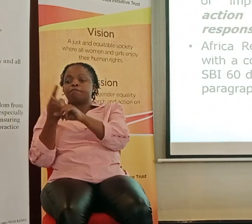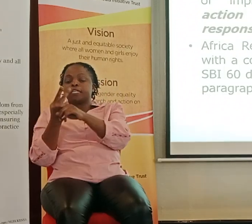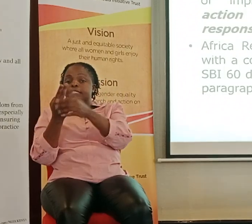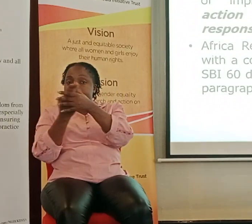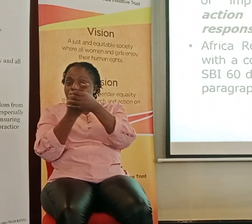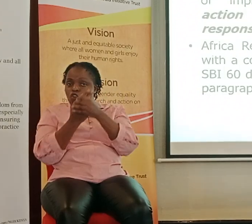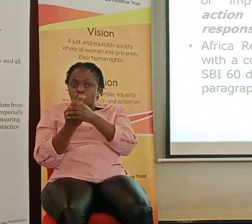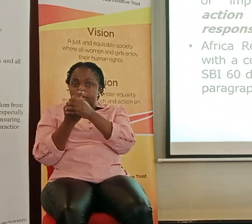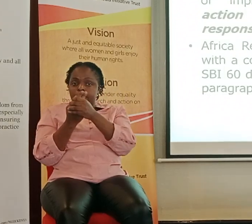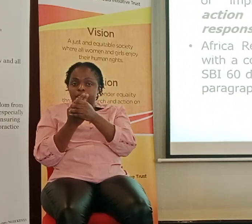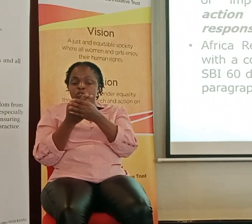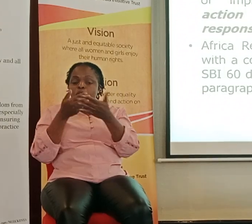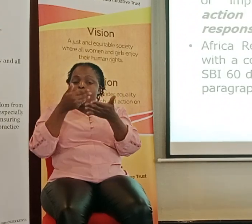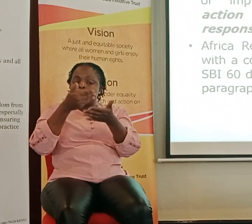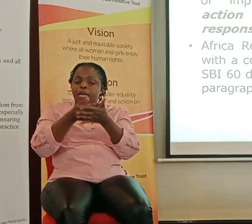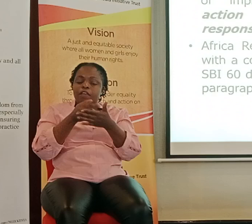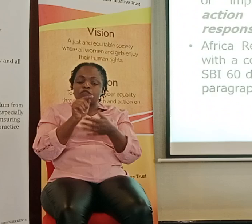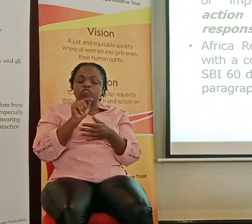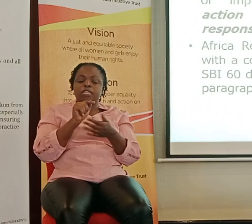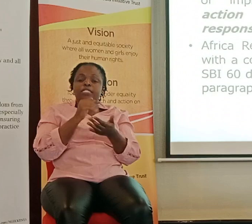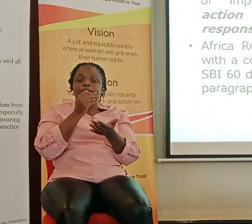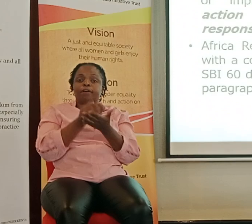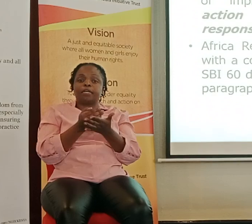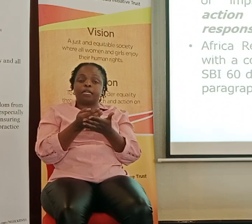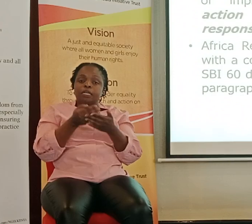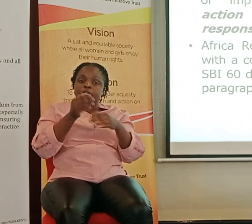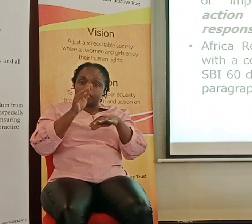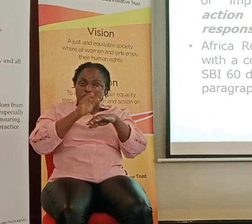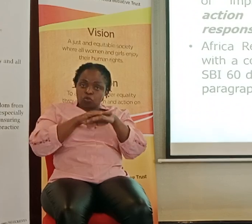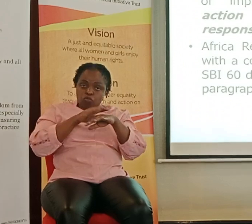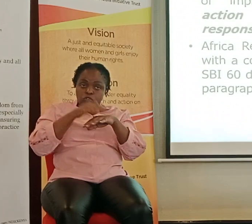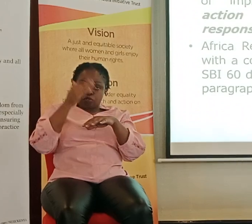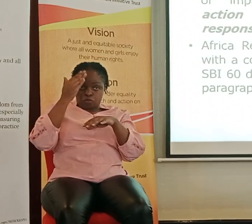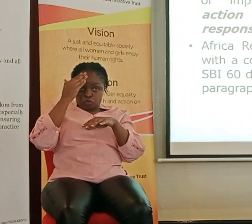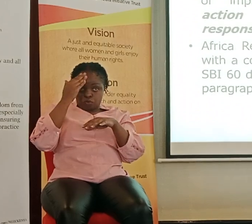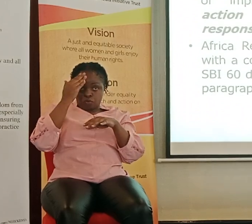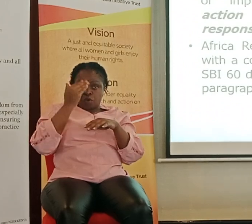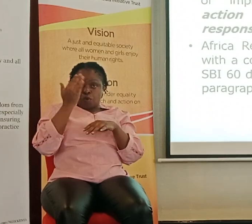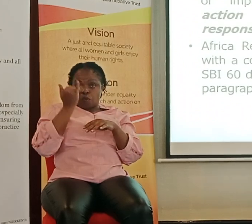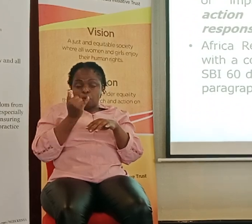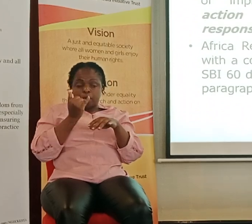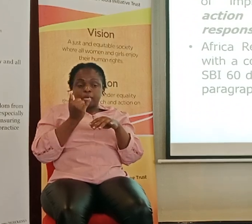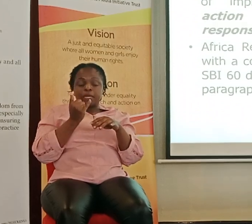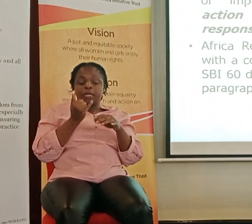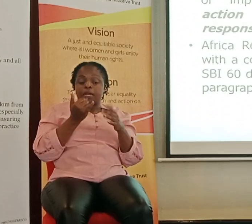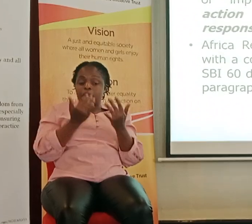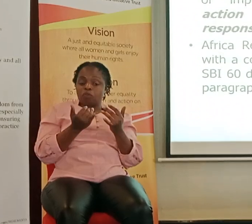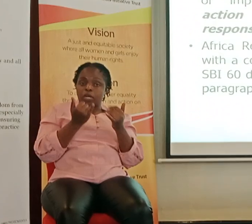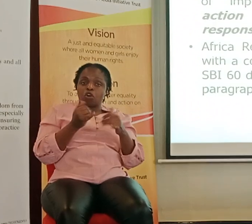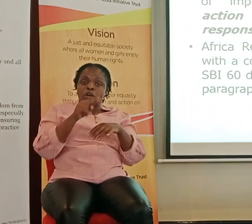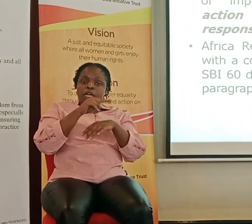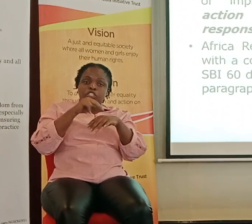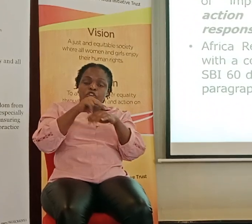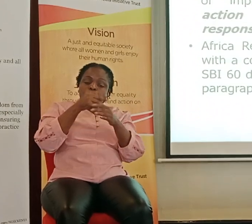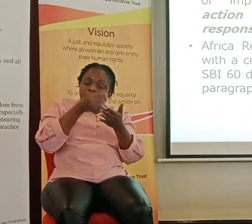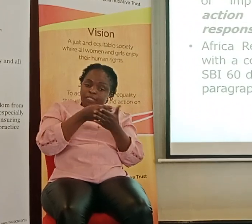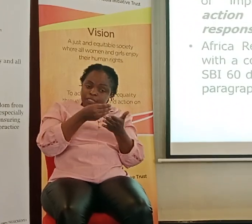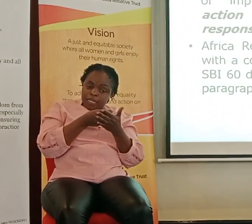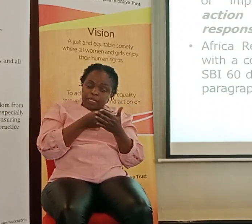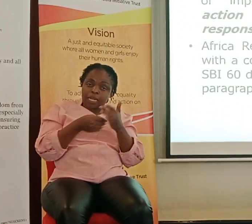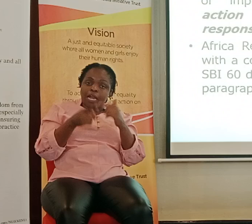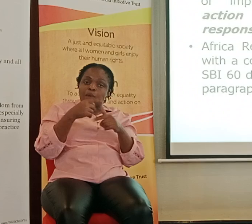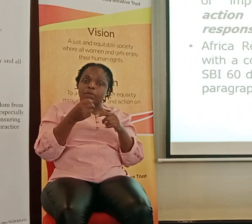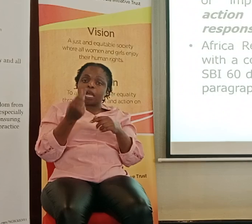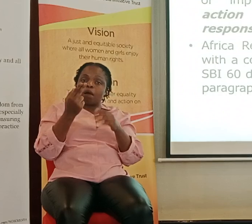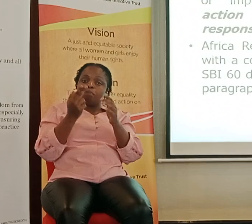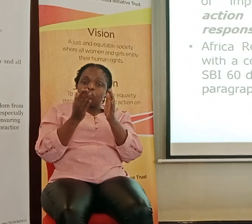us to know. And as I mentioned earlier, the National Treasury is in the process of coming up with that